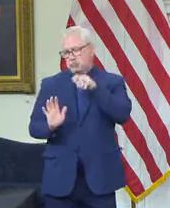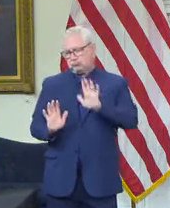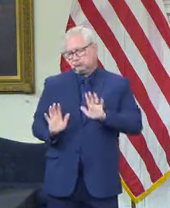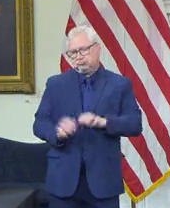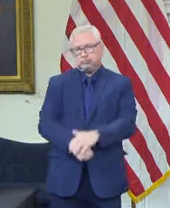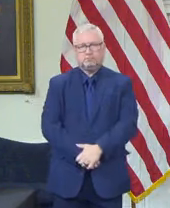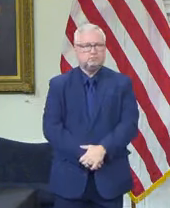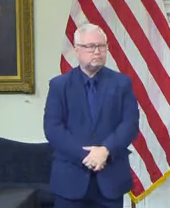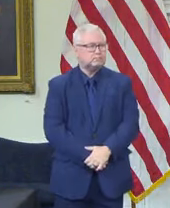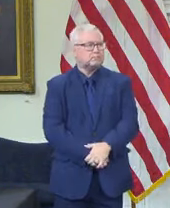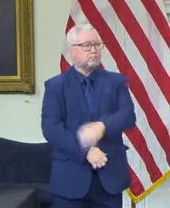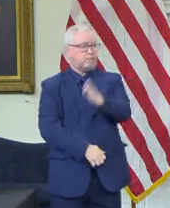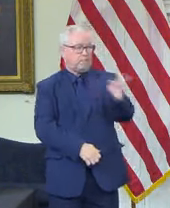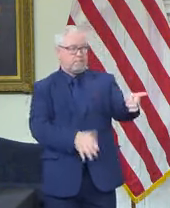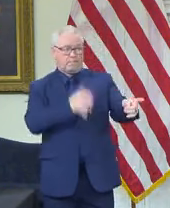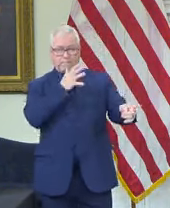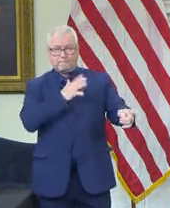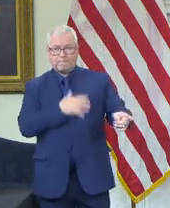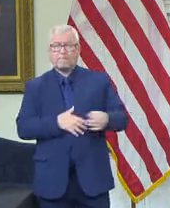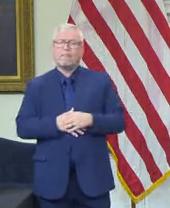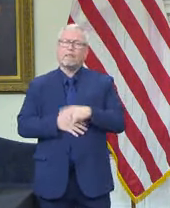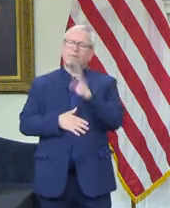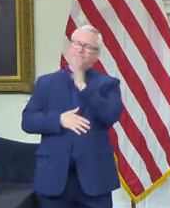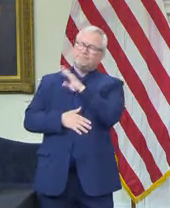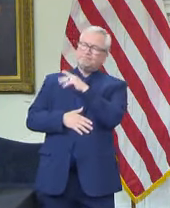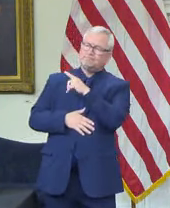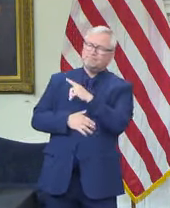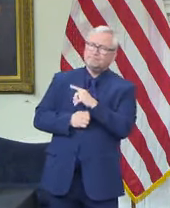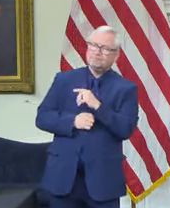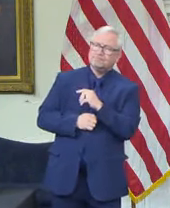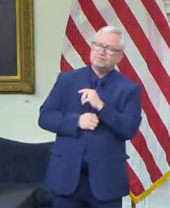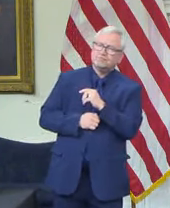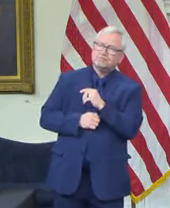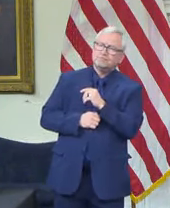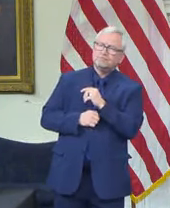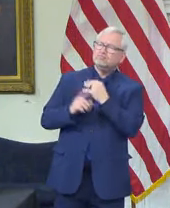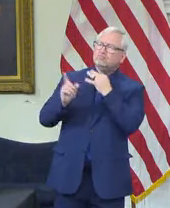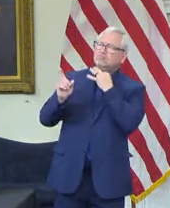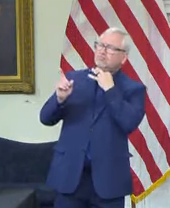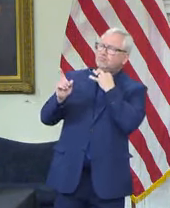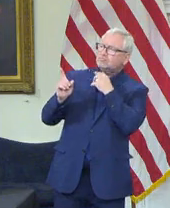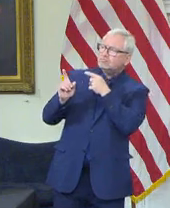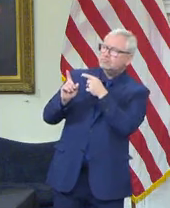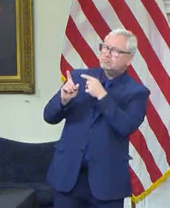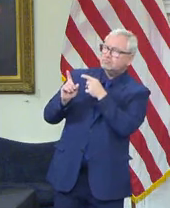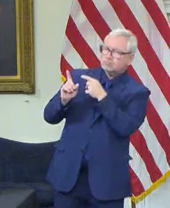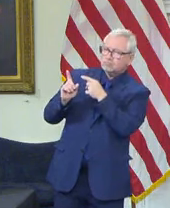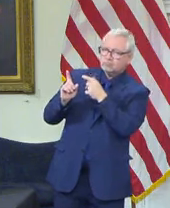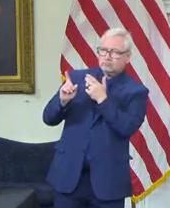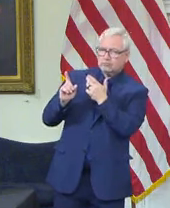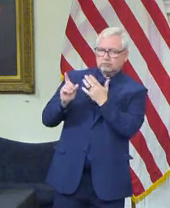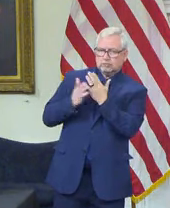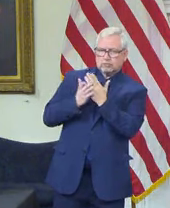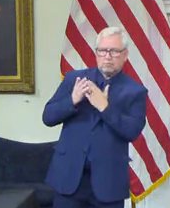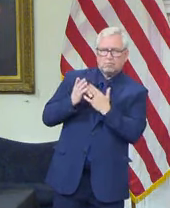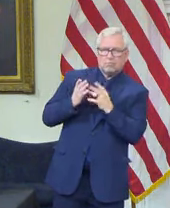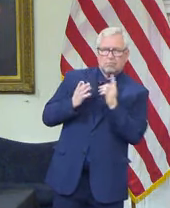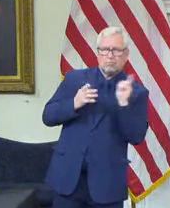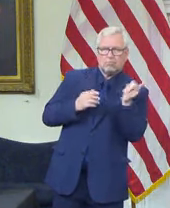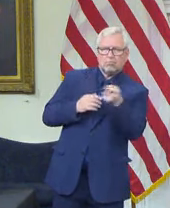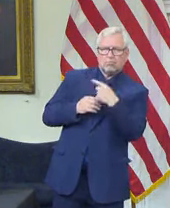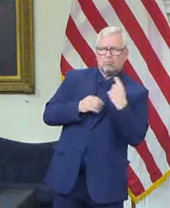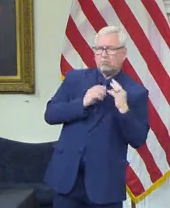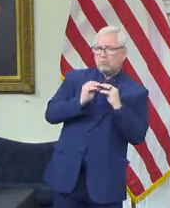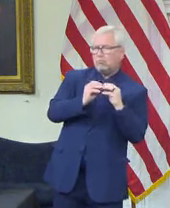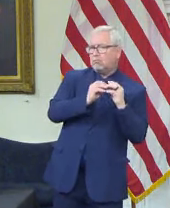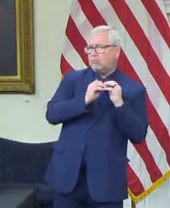of questioning, there were projections that hospitalizations could reach 5,000. I know they're well on the decline compared